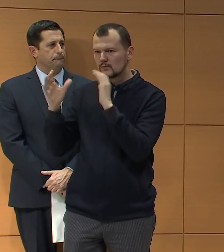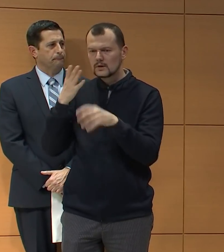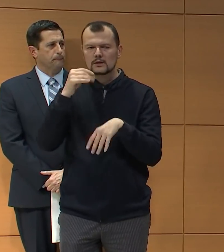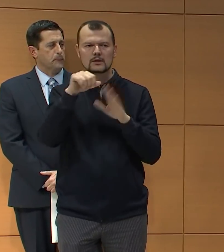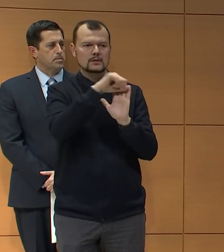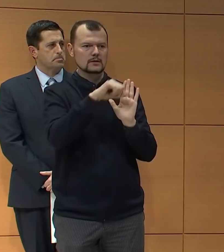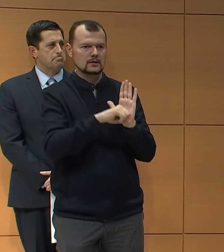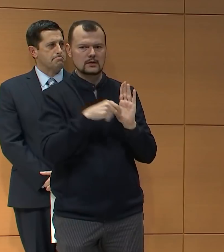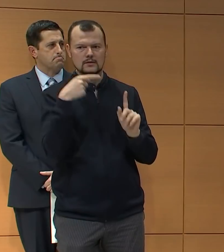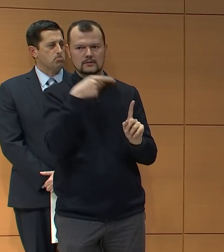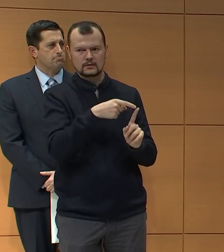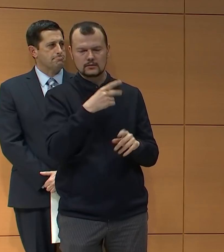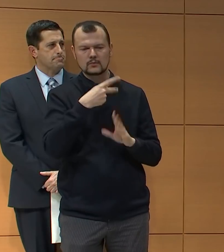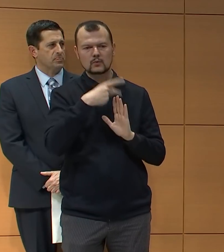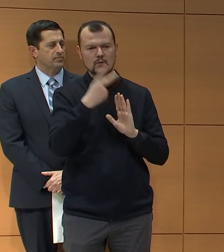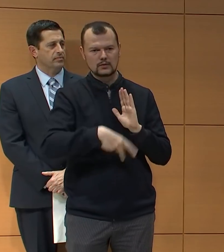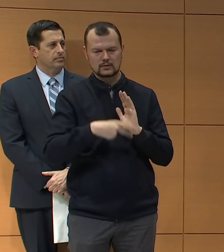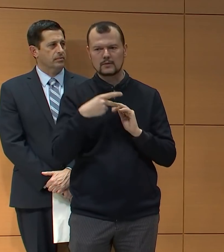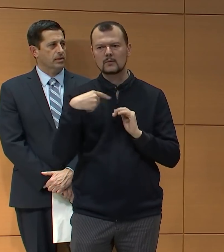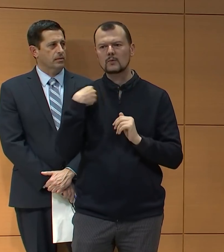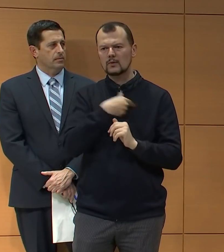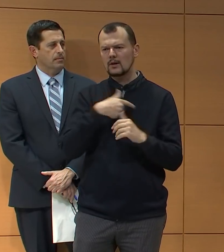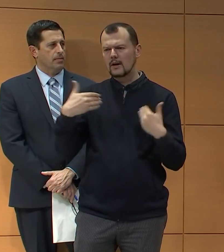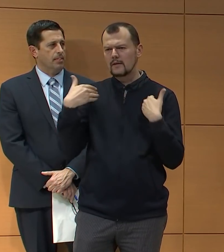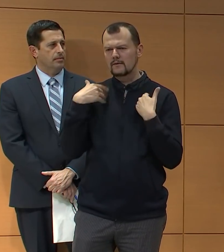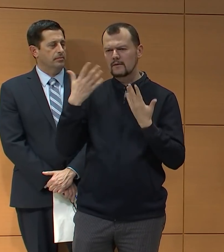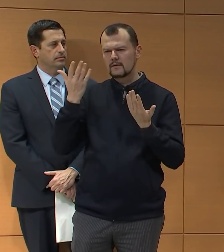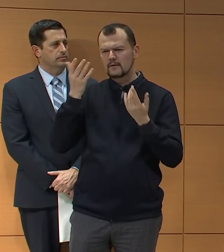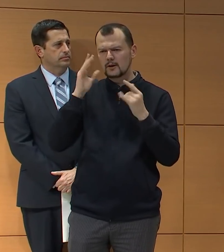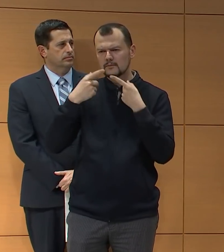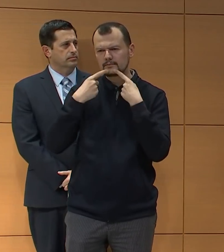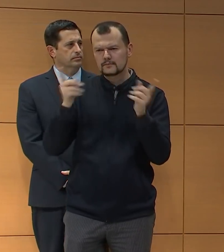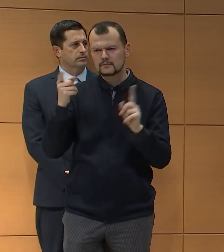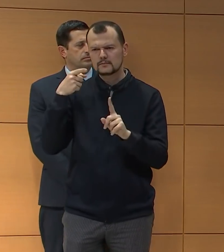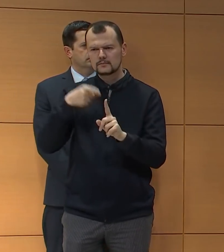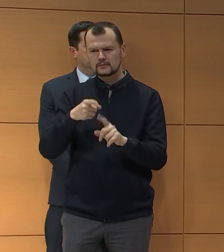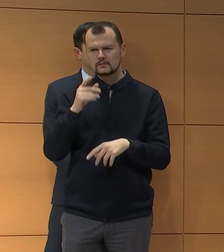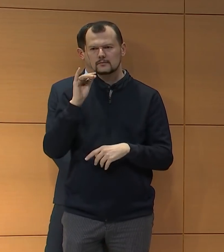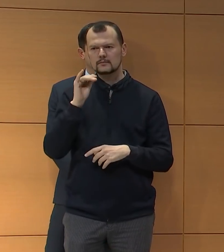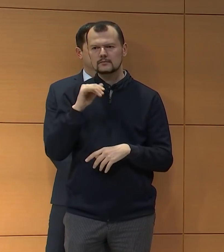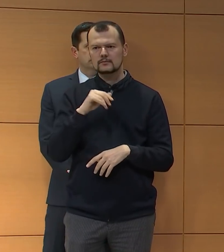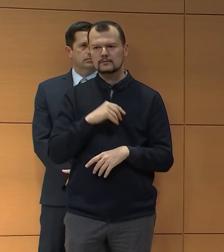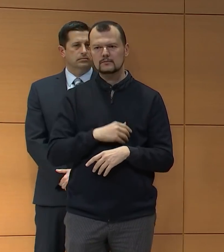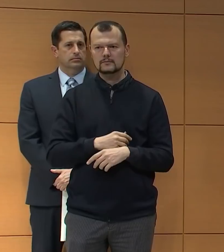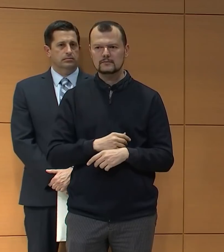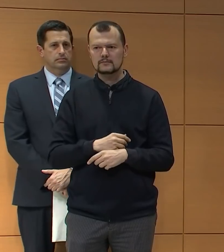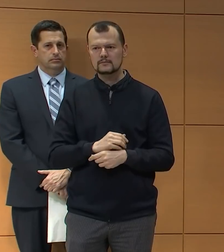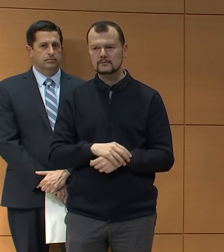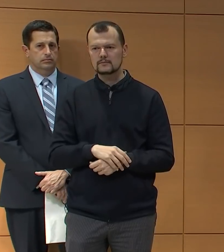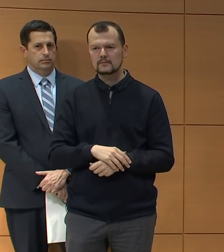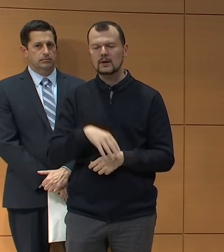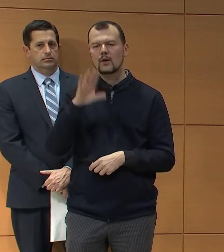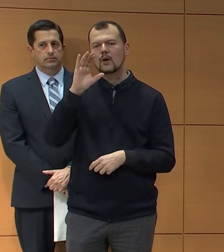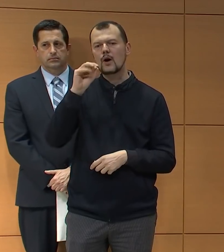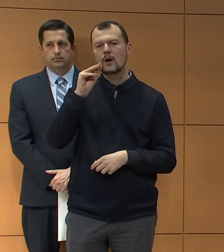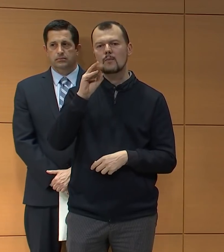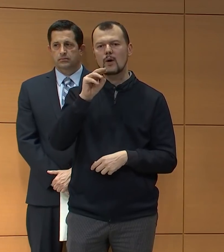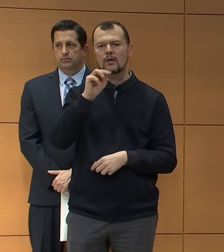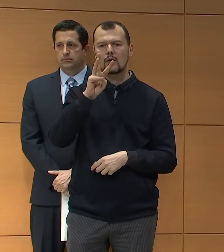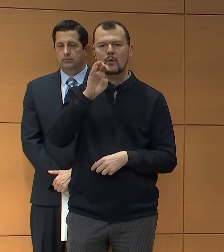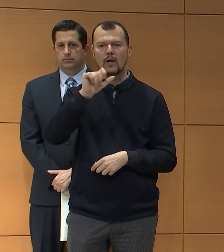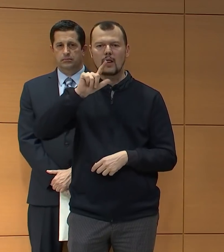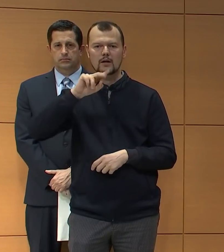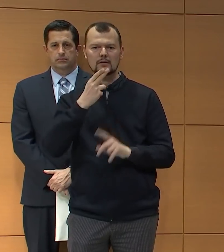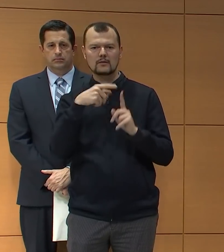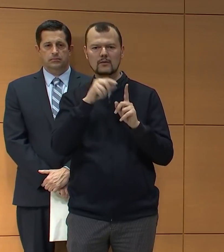earlier today. Obviously, the Commonwealth announced a state of emergency, which changes some things. So we're going to begin working through those. But